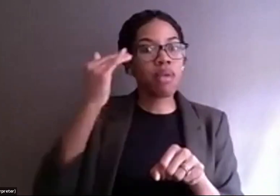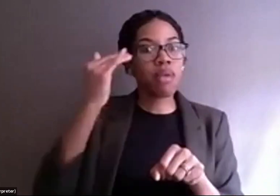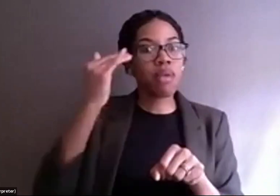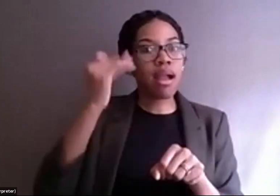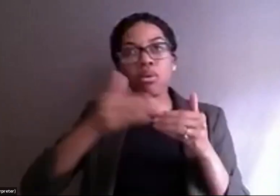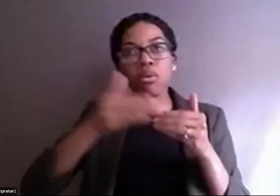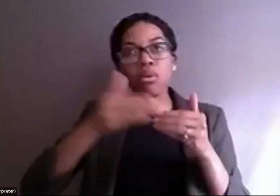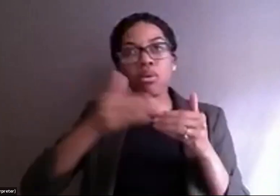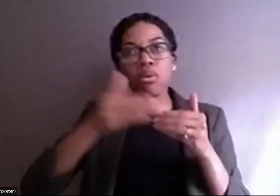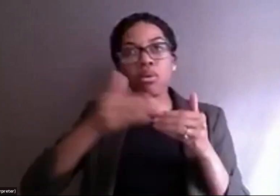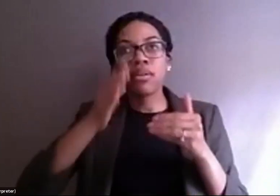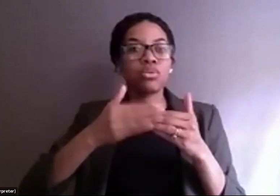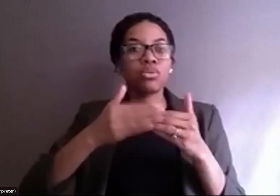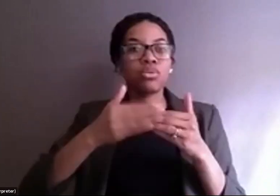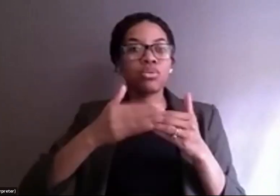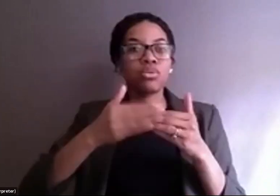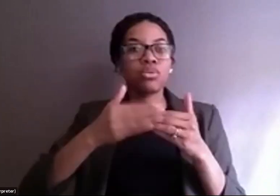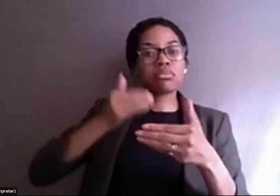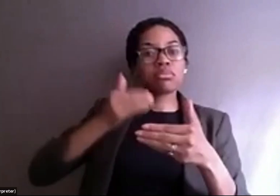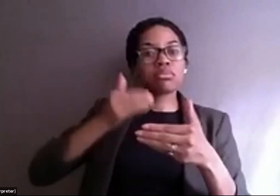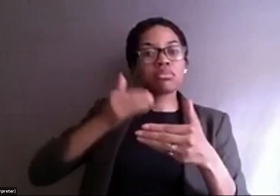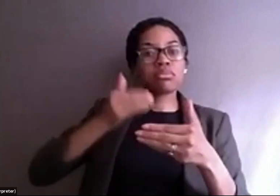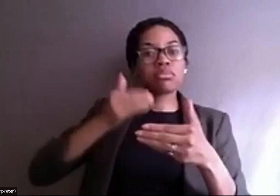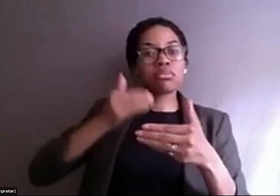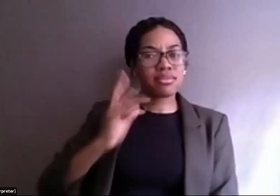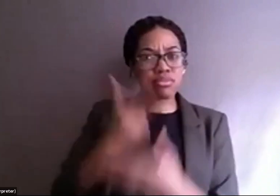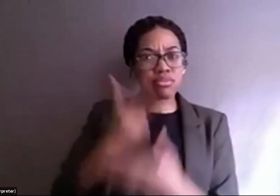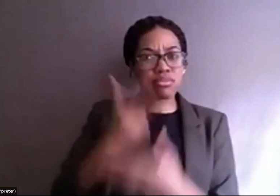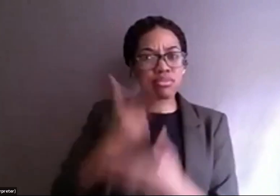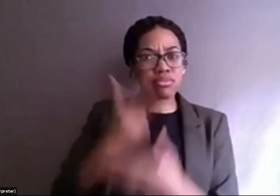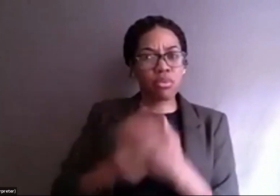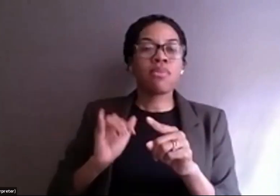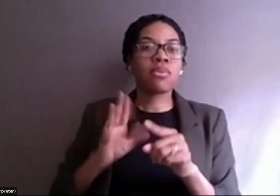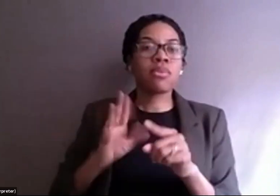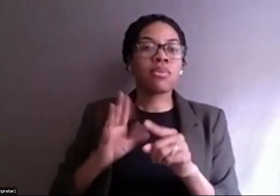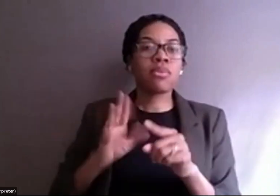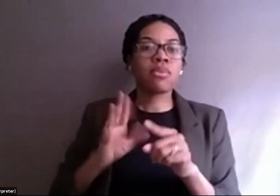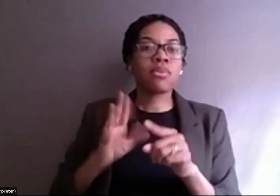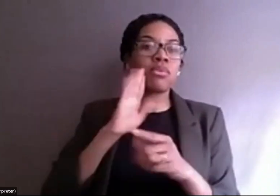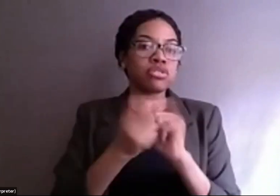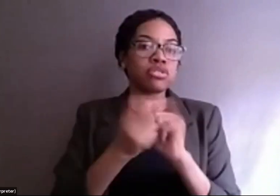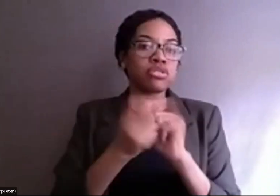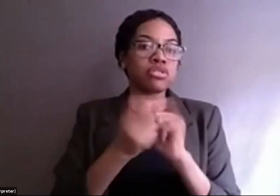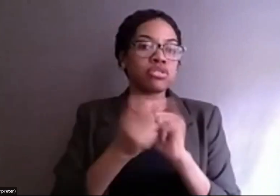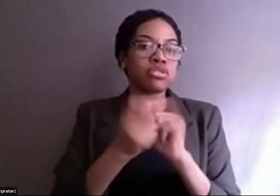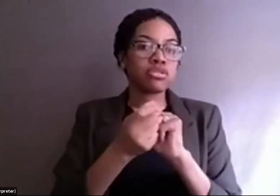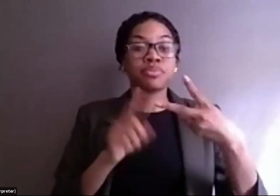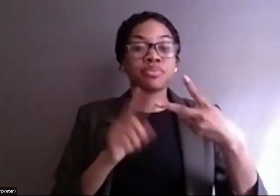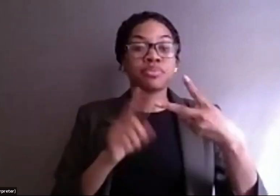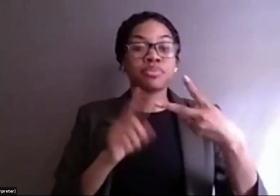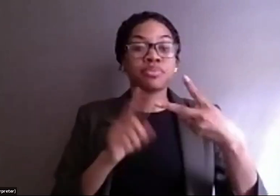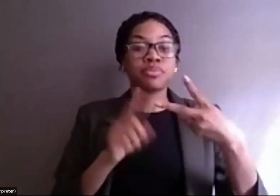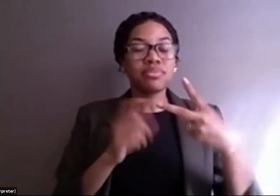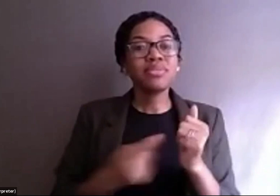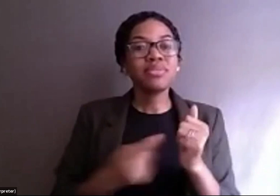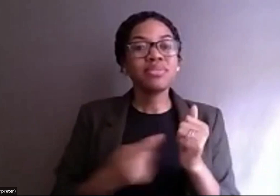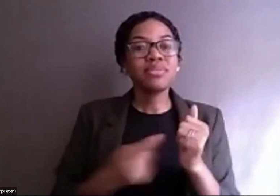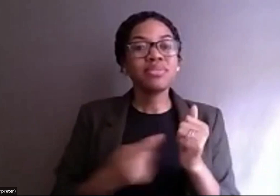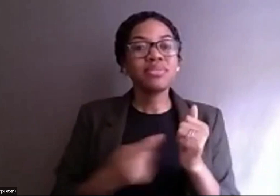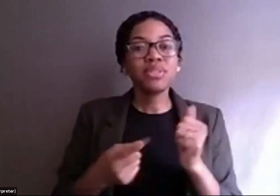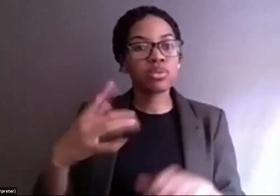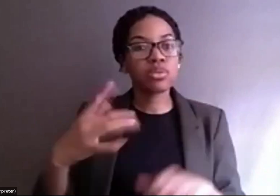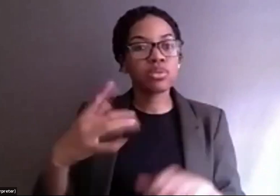you wish, don't matter what you think, you will, and everything that you do is necessary, a lot of it will not be